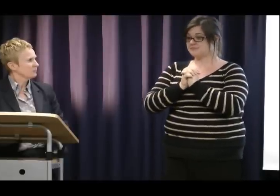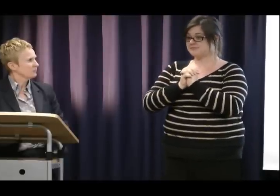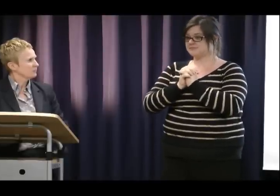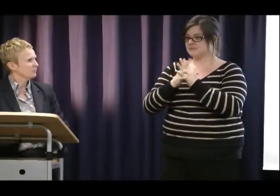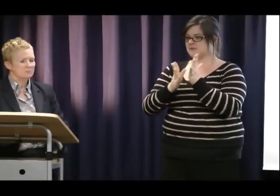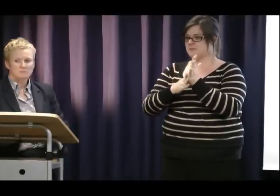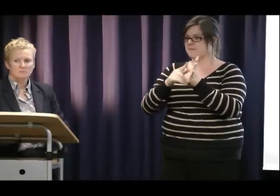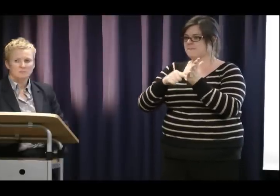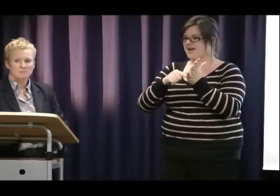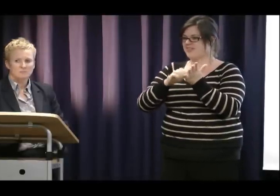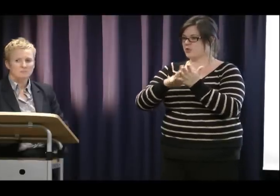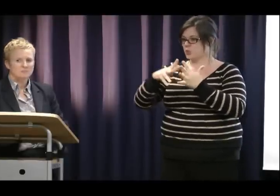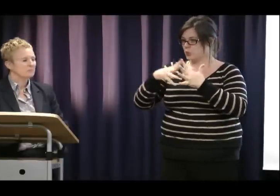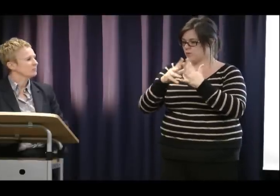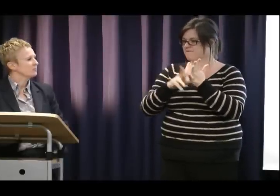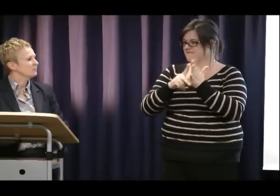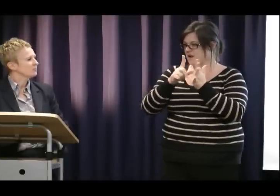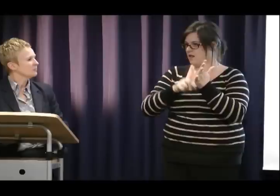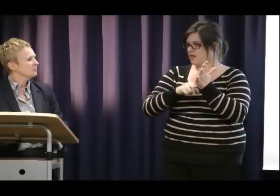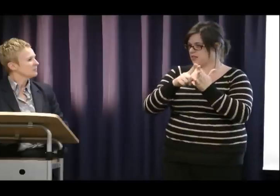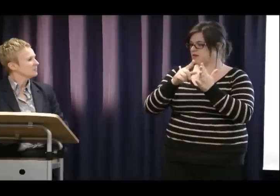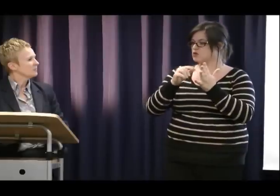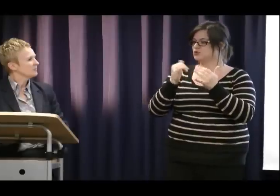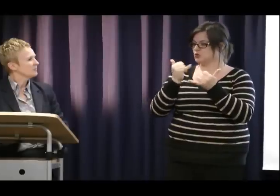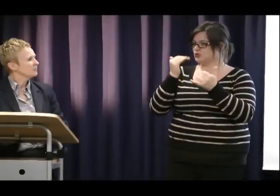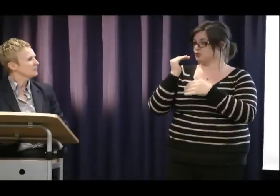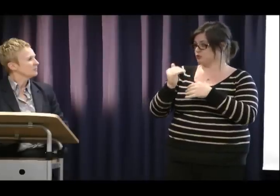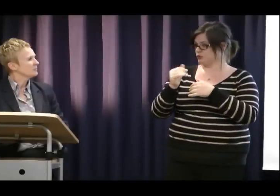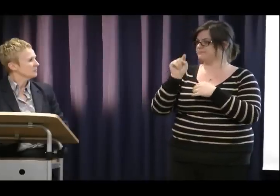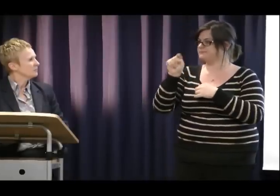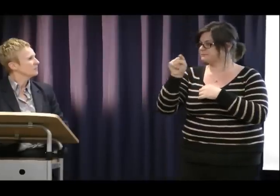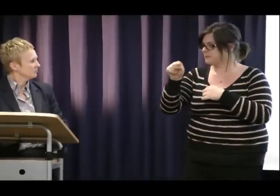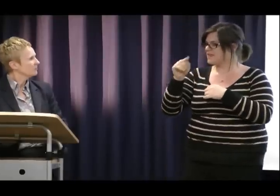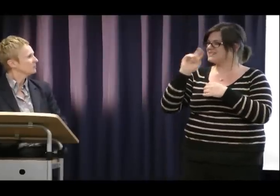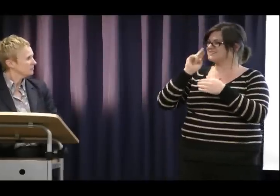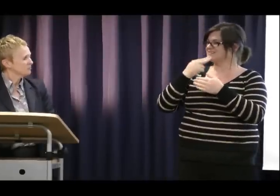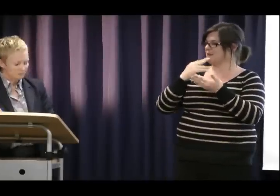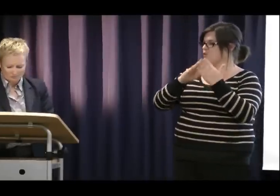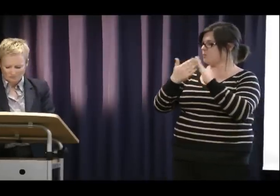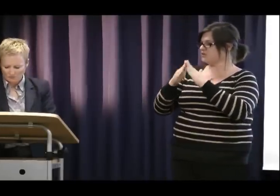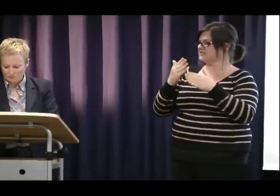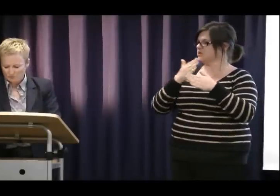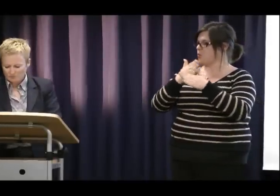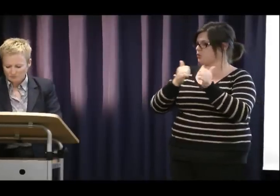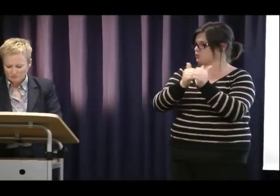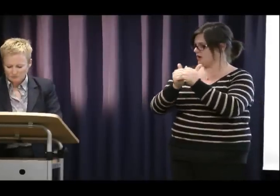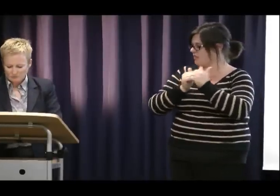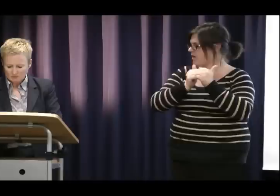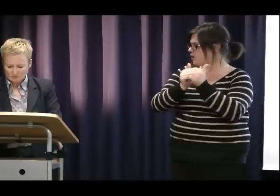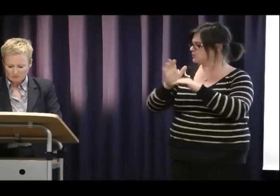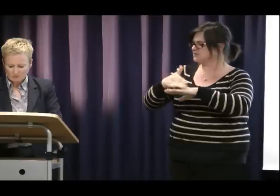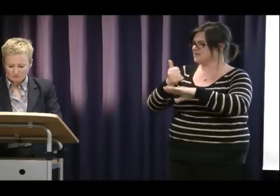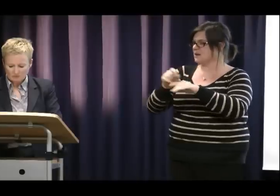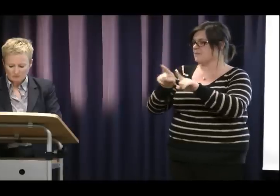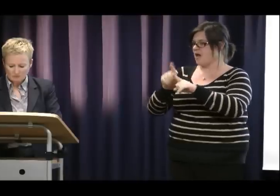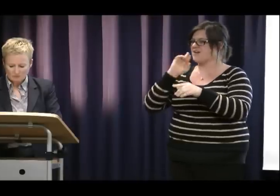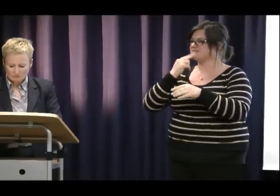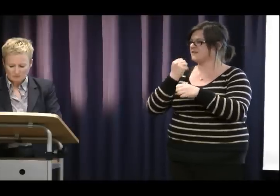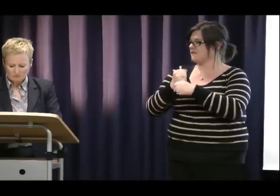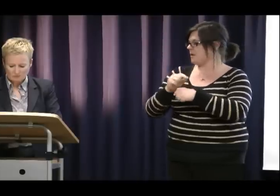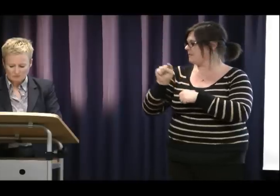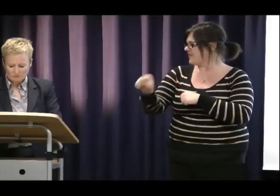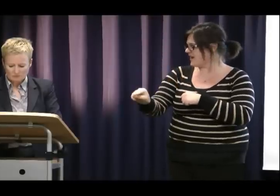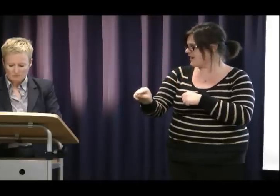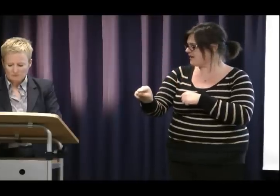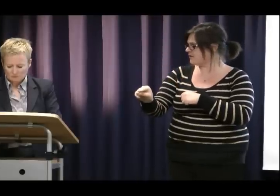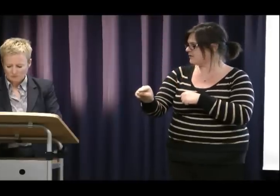The Matthew Veal social room, the deaf community worked together there